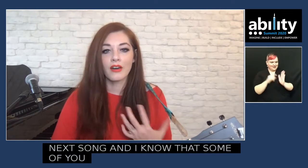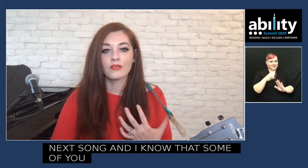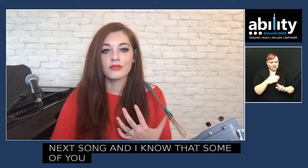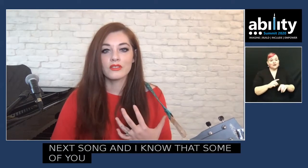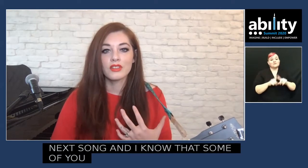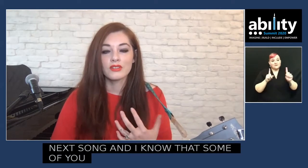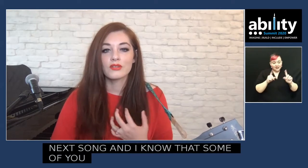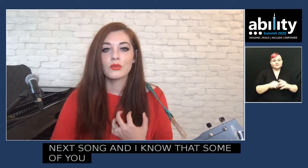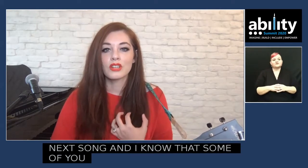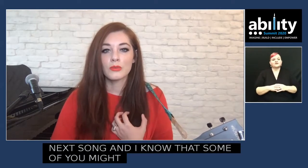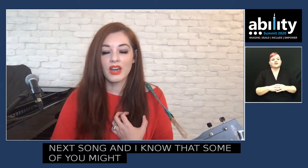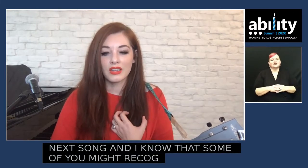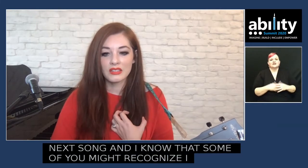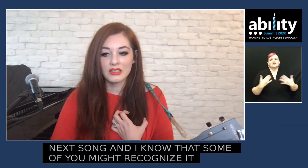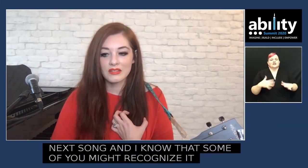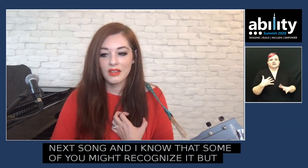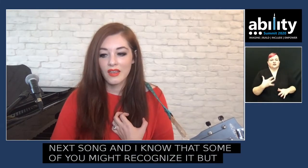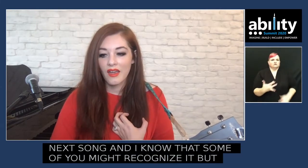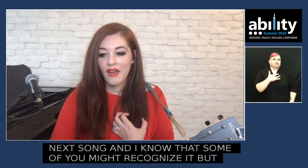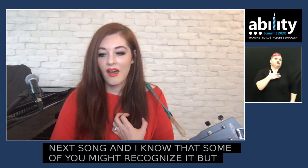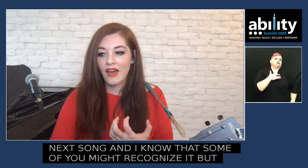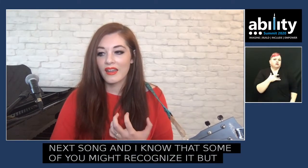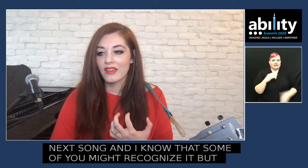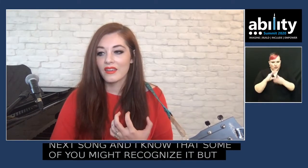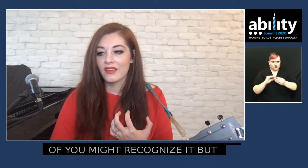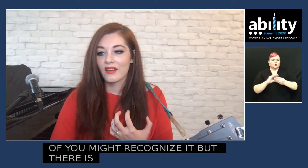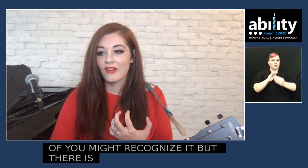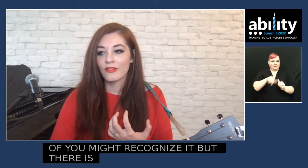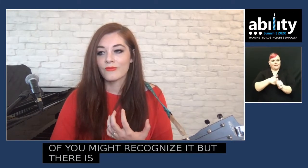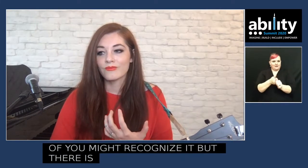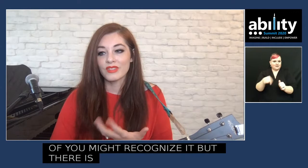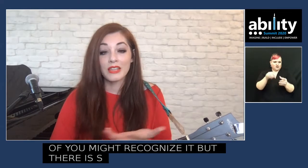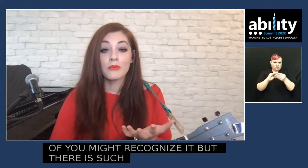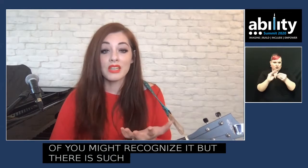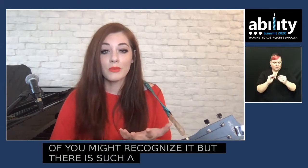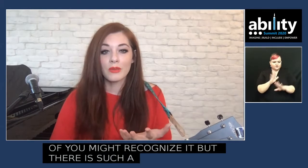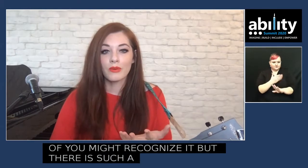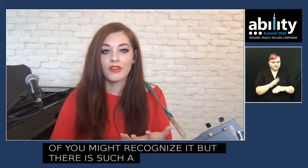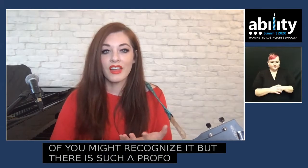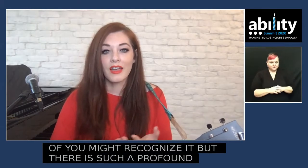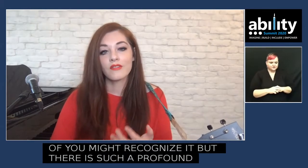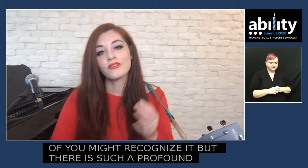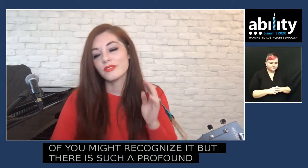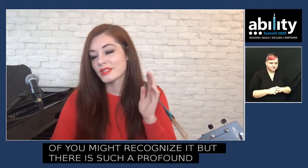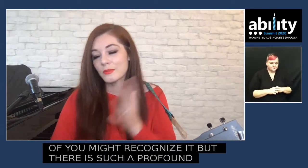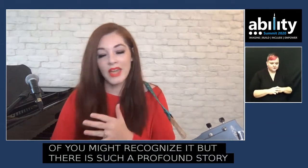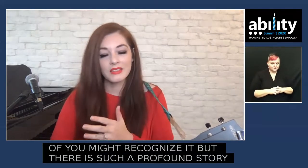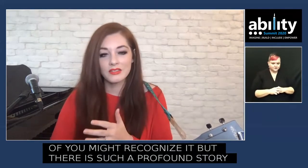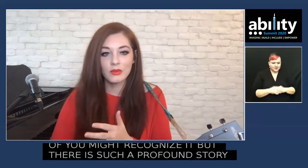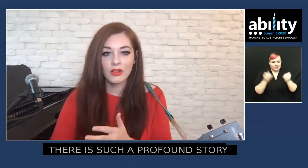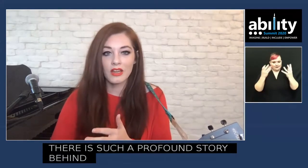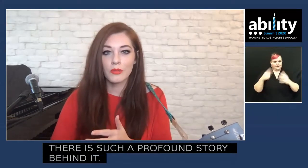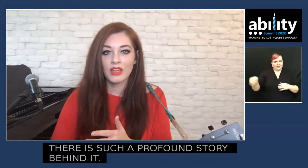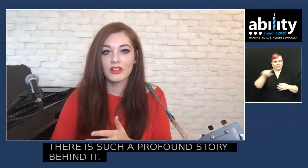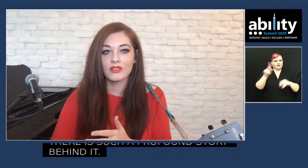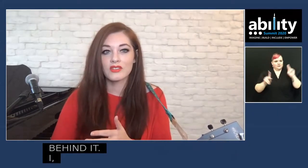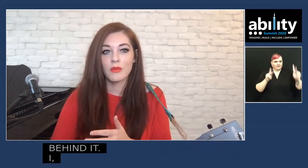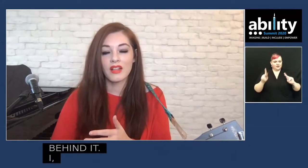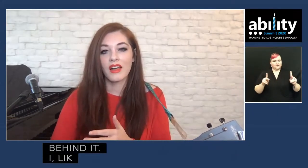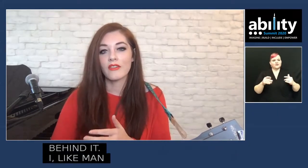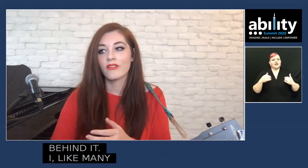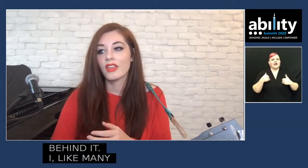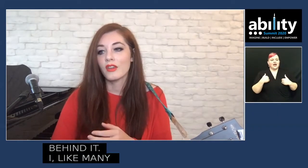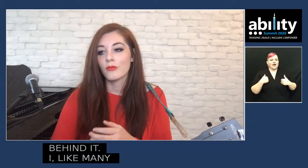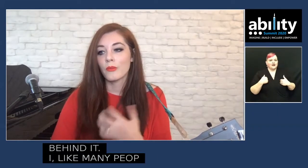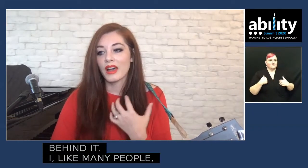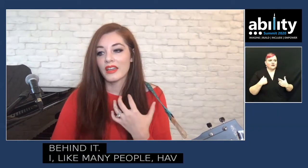a profound story behind it. I, like many people, have smacked into a lot of barriers